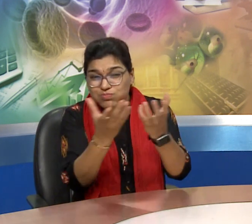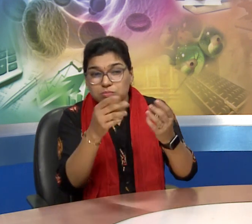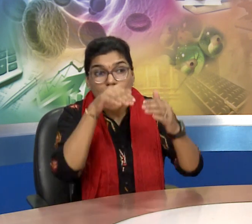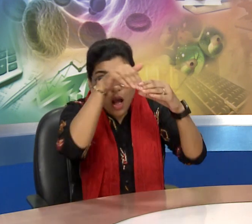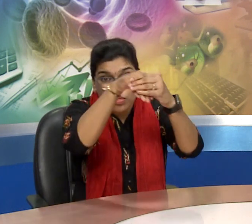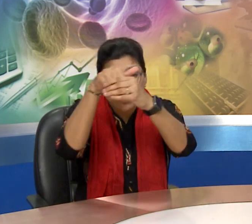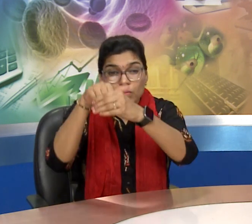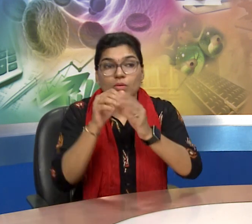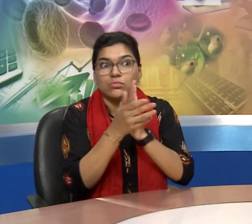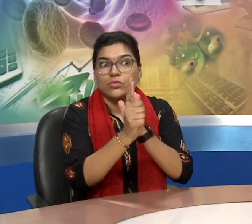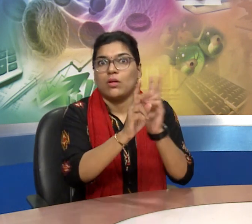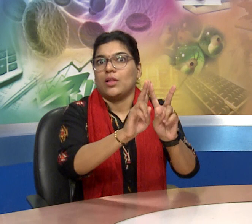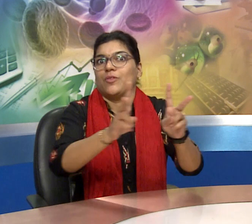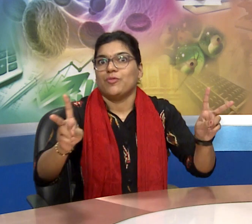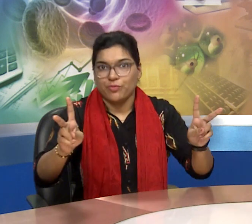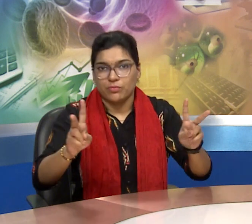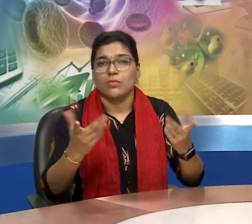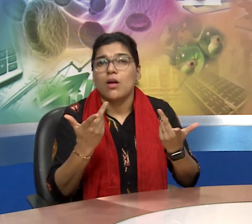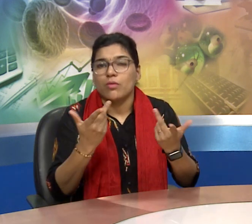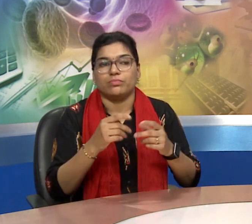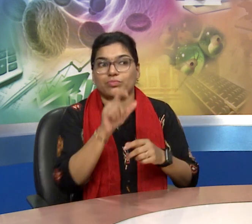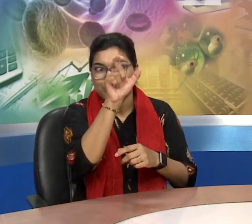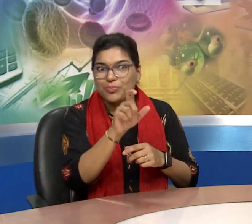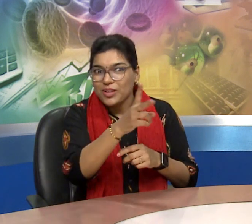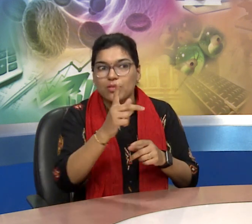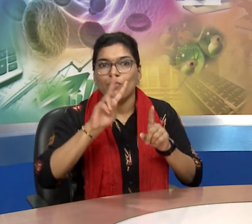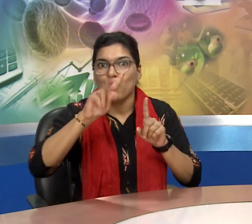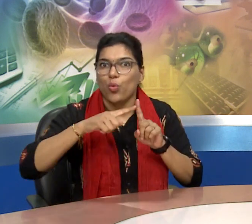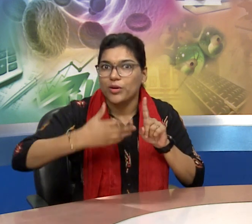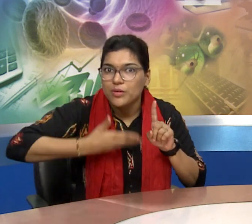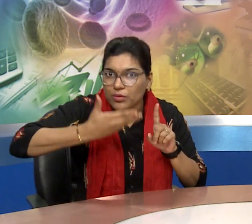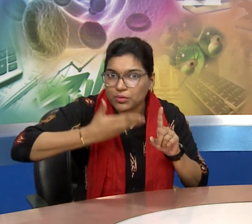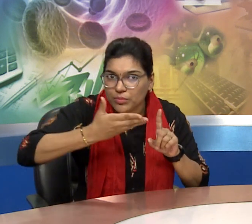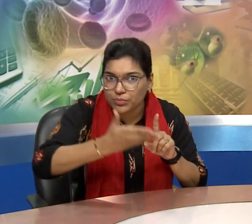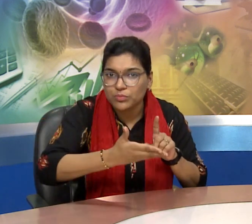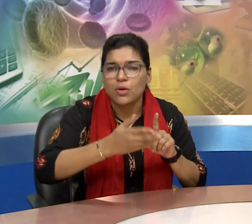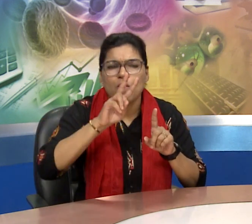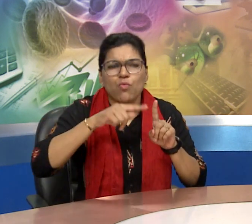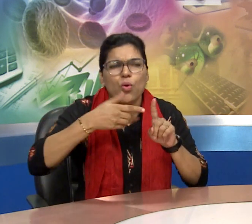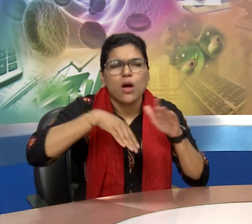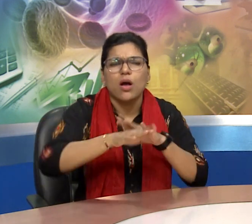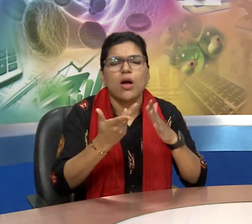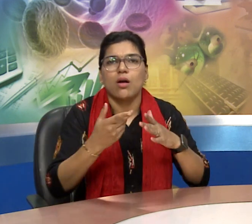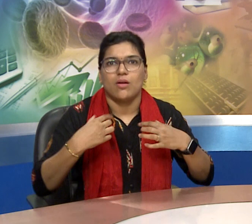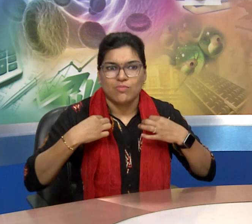it develops their vocational, professional, and learning skills,